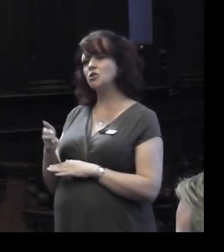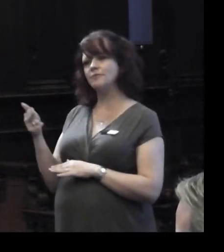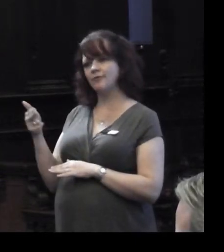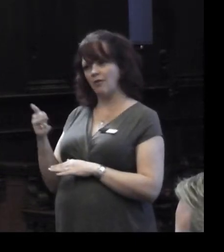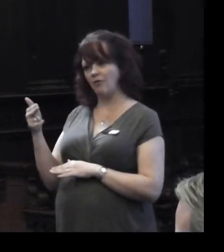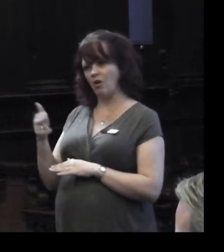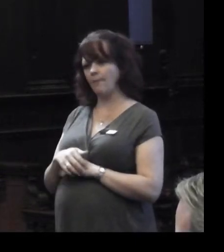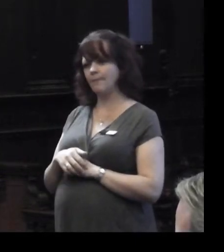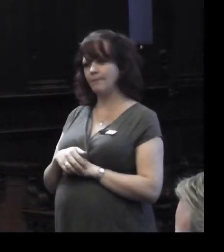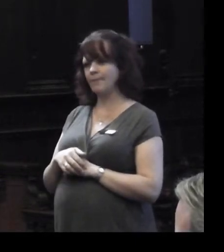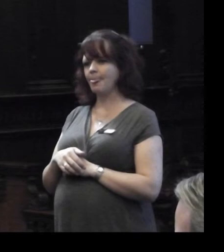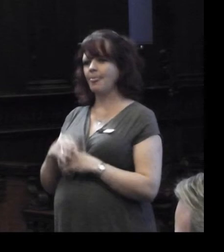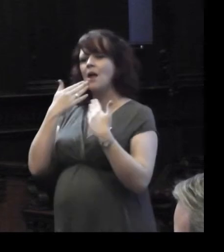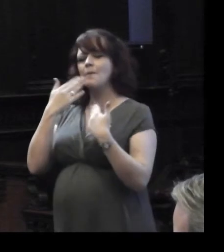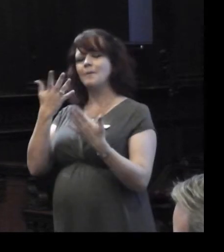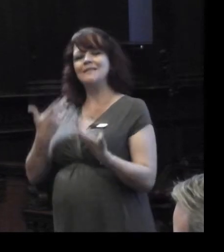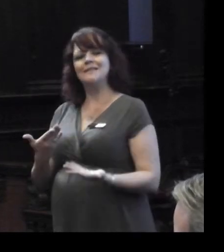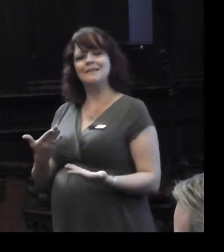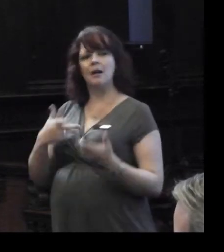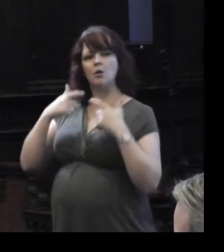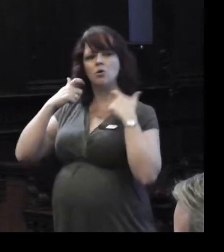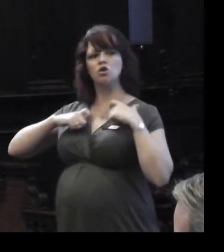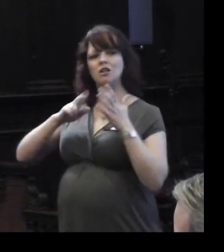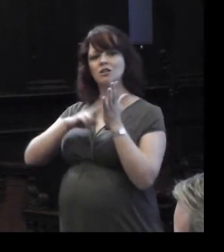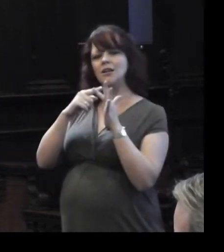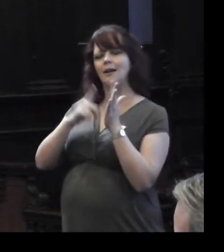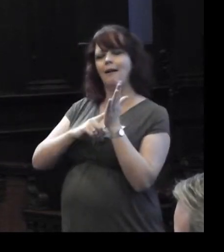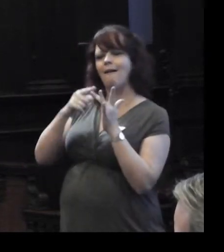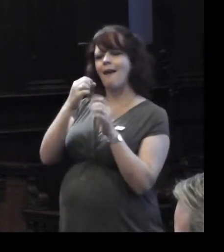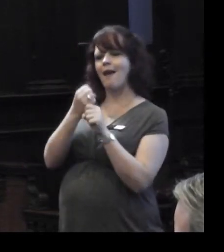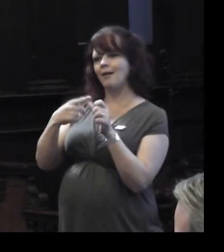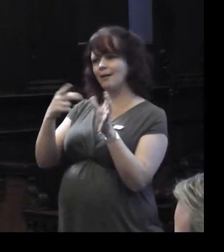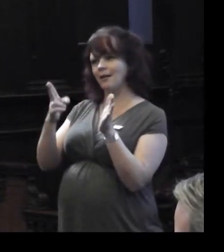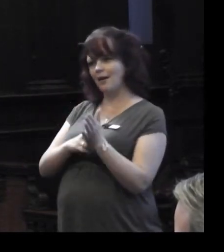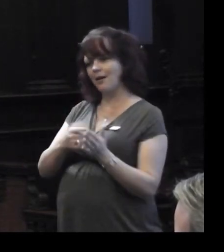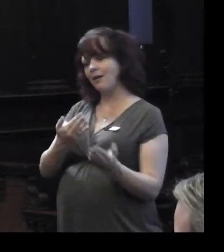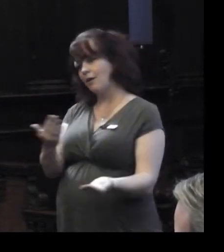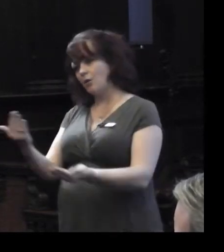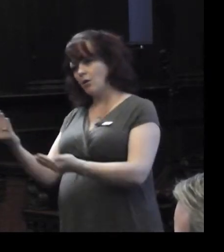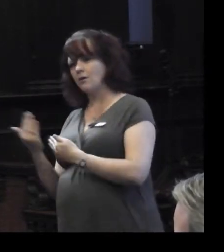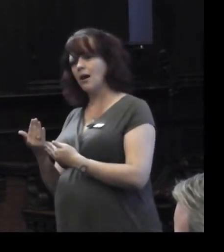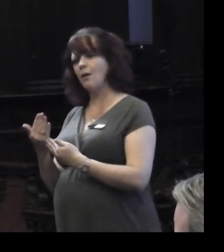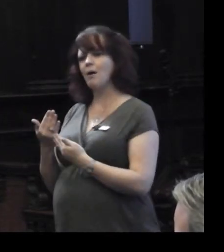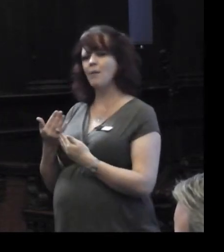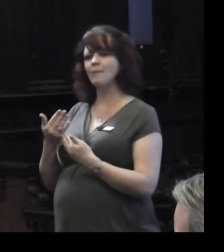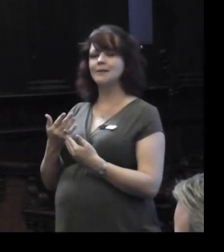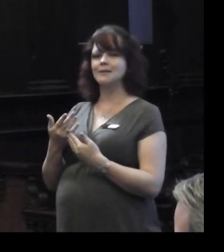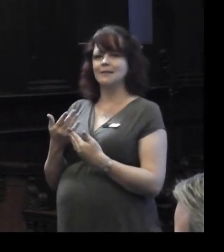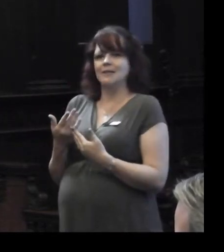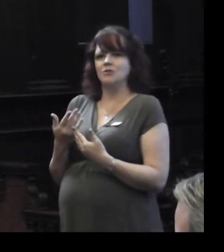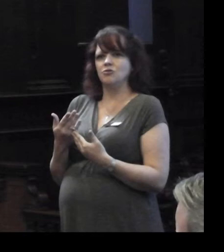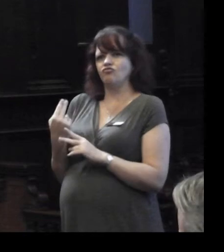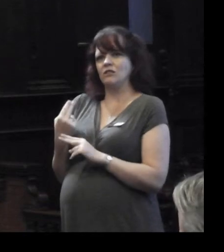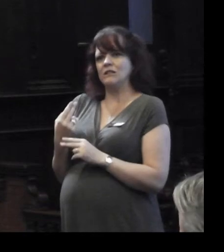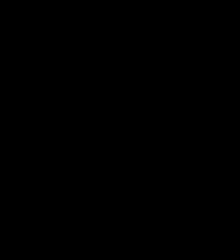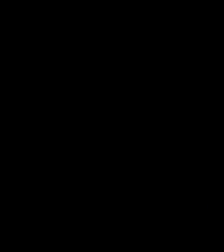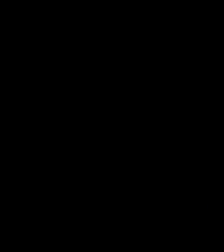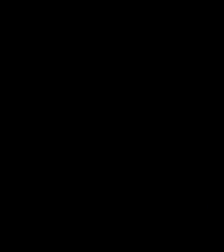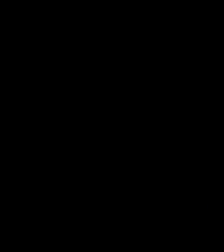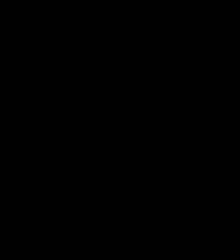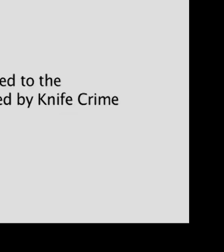retired after 35 years in service, to explain the sentencing criteria involved in knife crime.